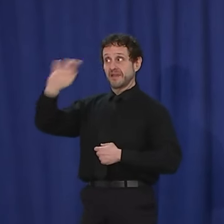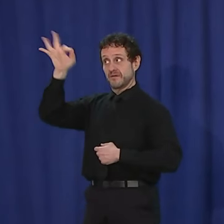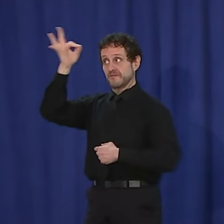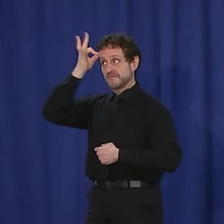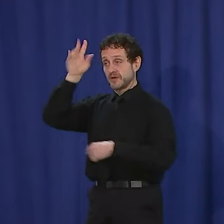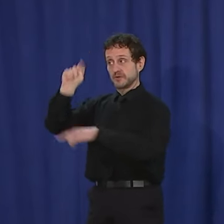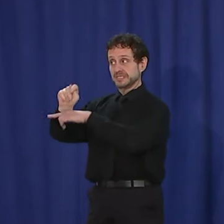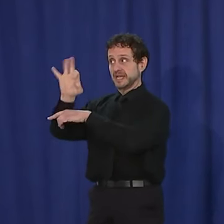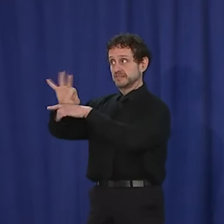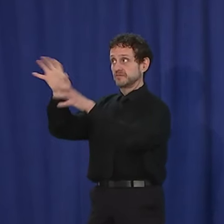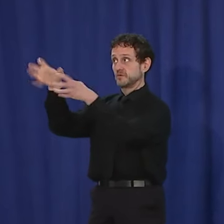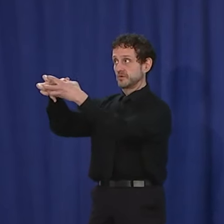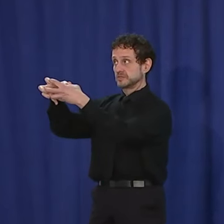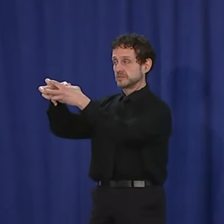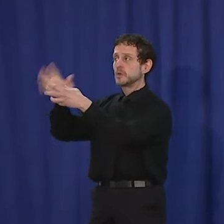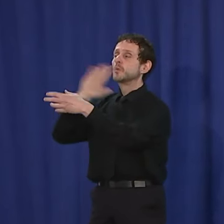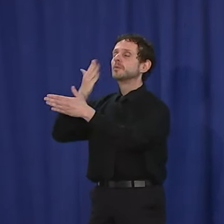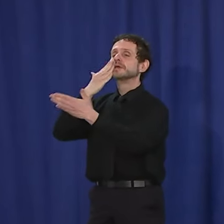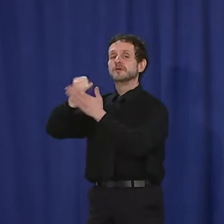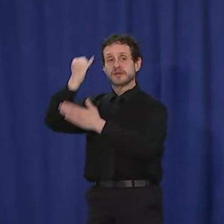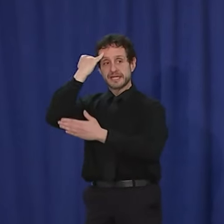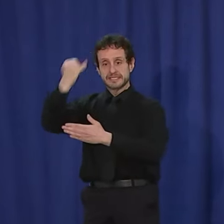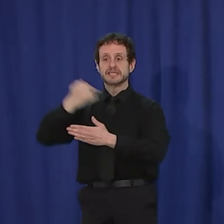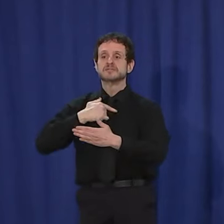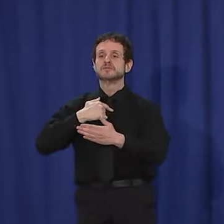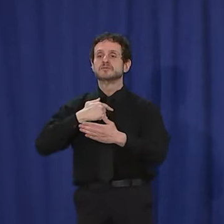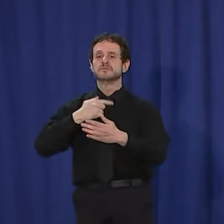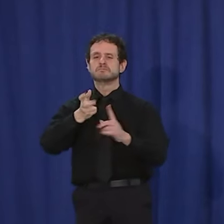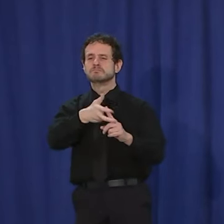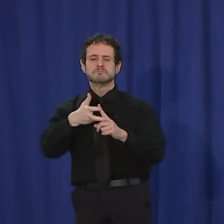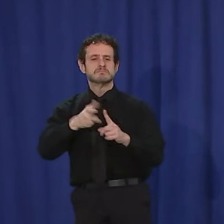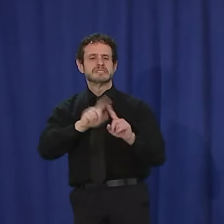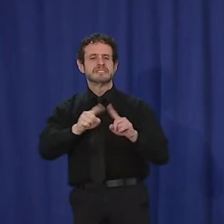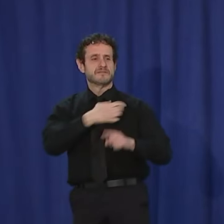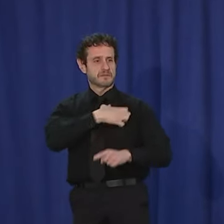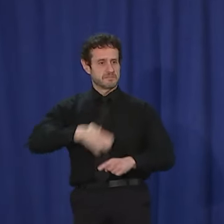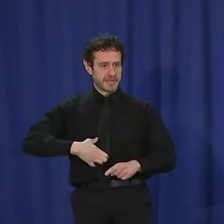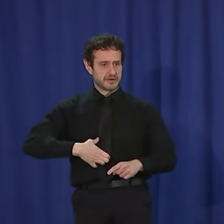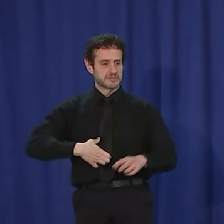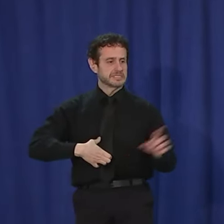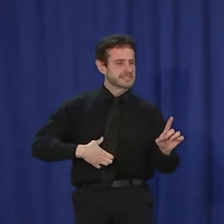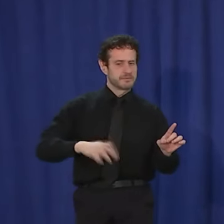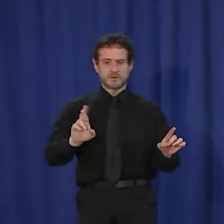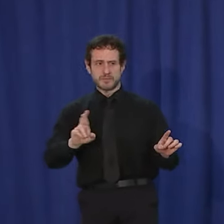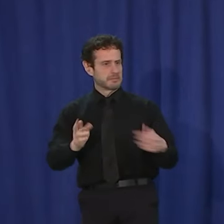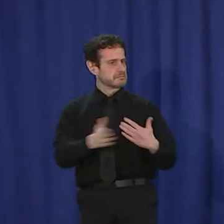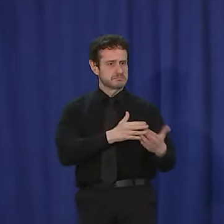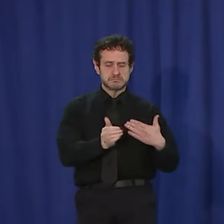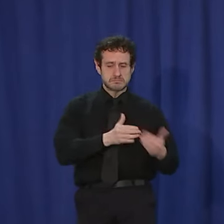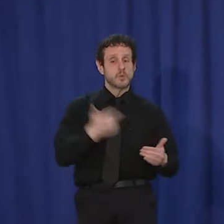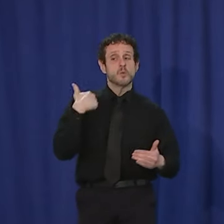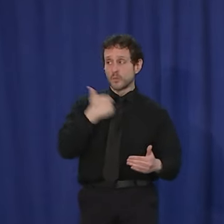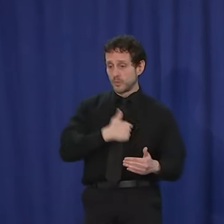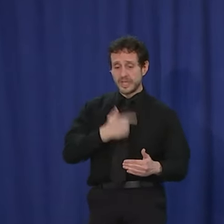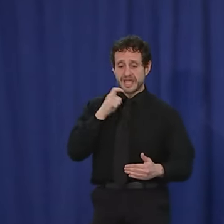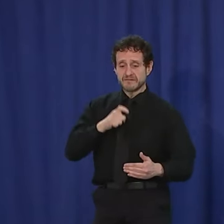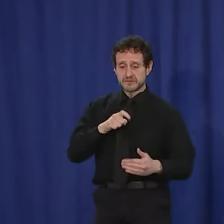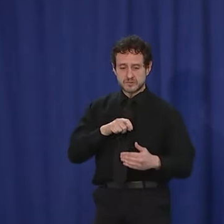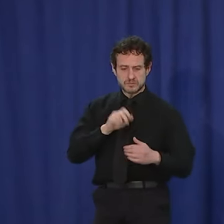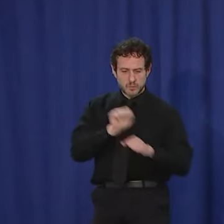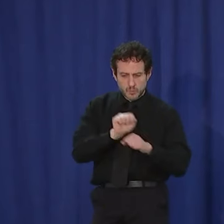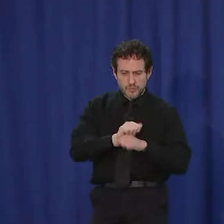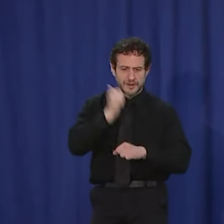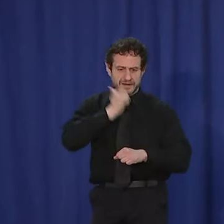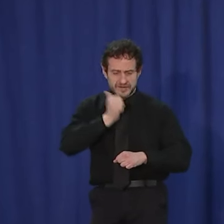this kind of bipartisan, geographically diverse group of mayors, because we're on the front lines. We're the people who have to implement all